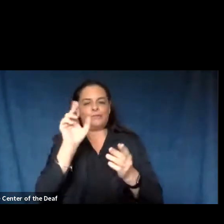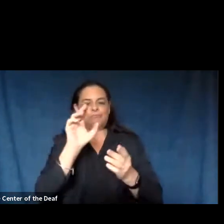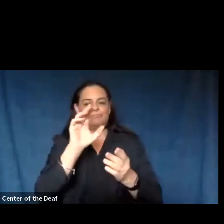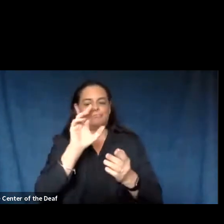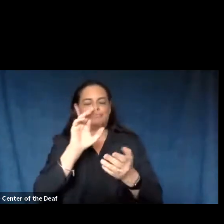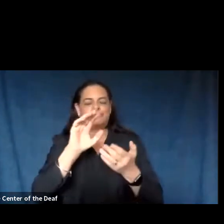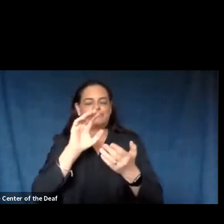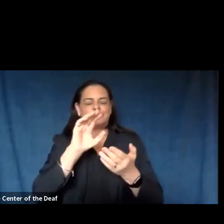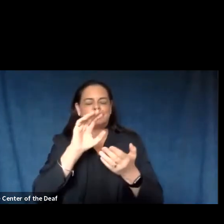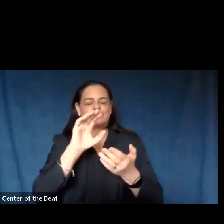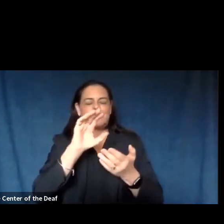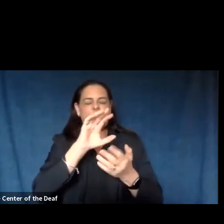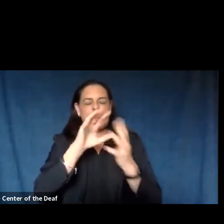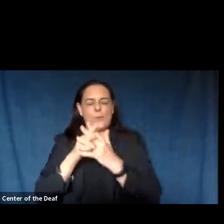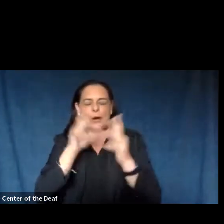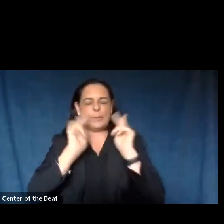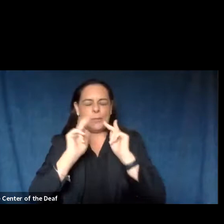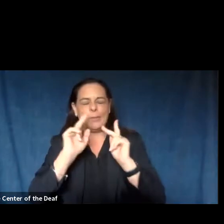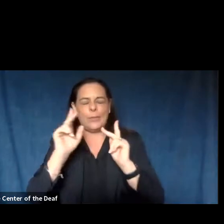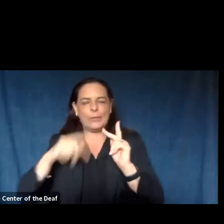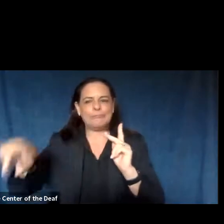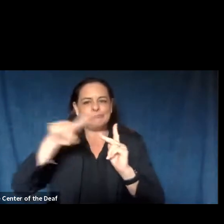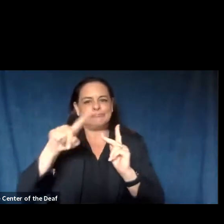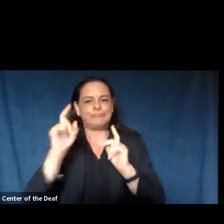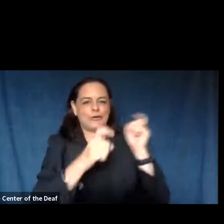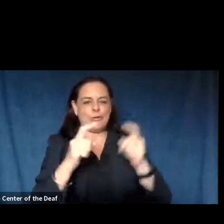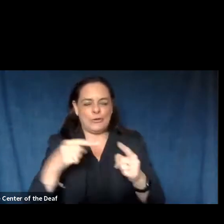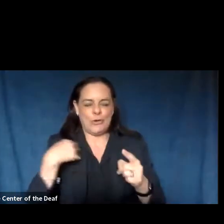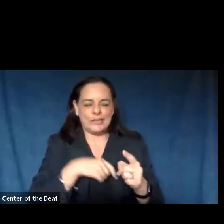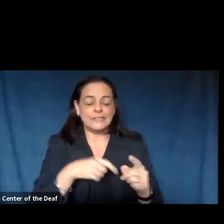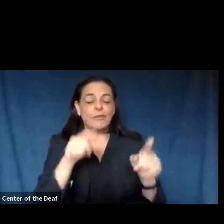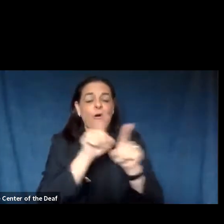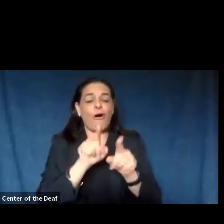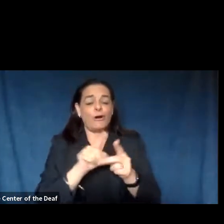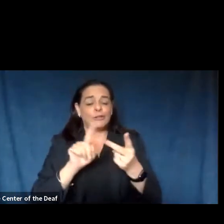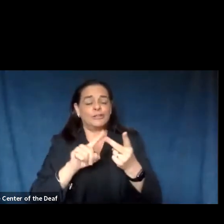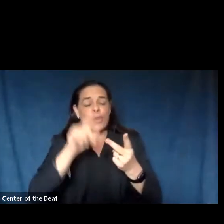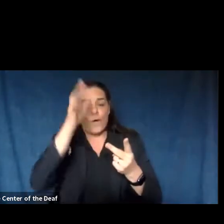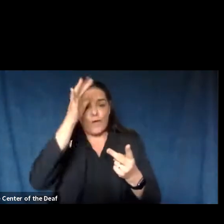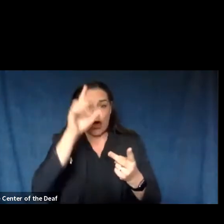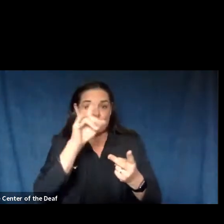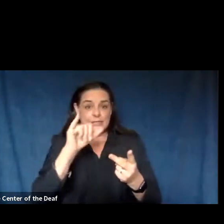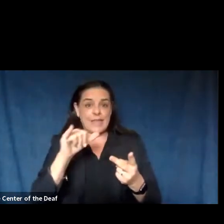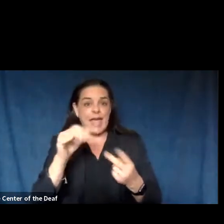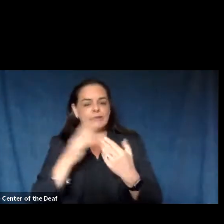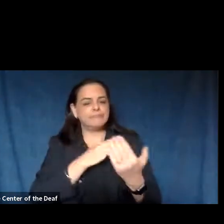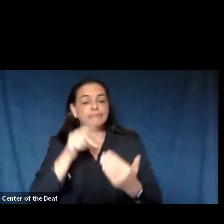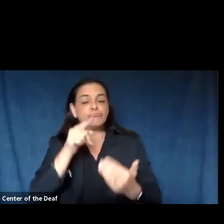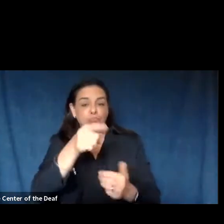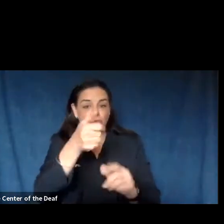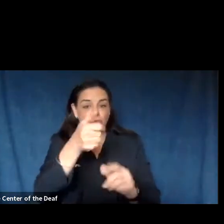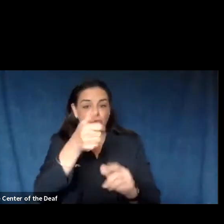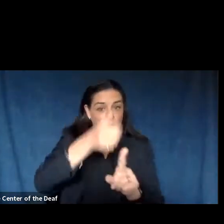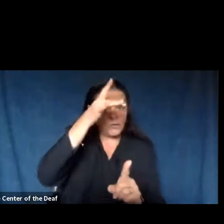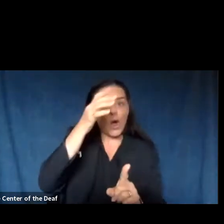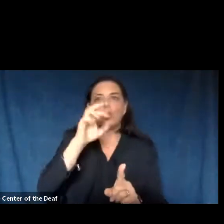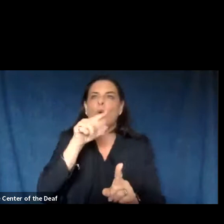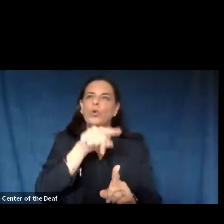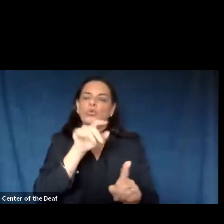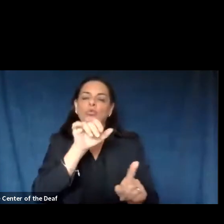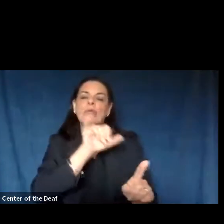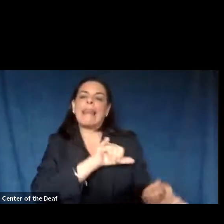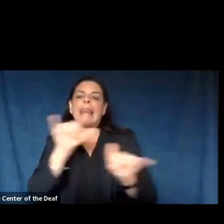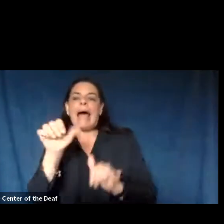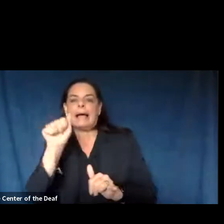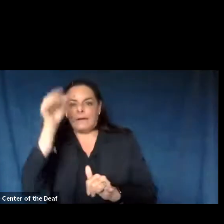Father's Day this weekend. Whether you have children or a father figure in someone's life, we want to extend our gratitude to you and hope you feel